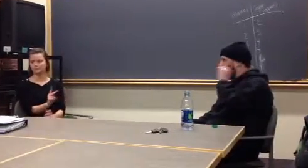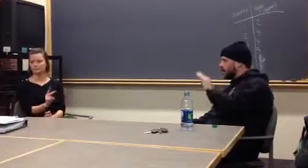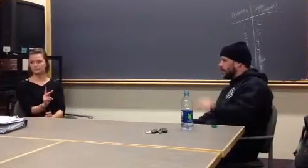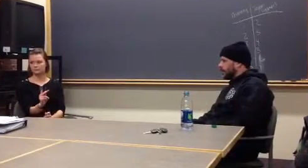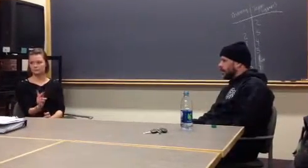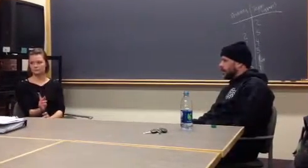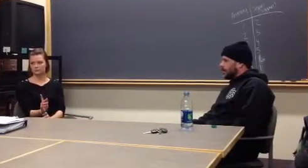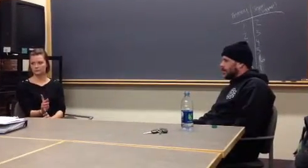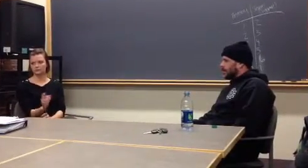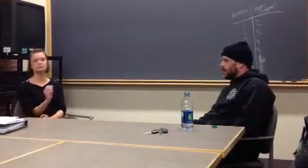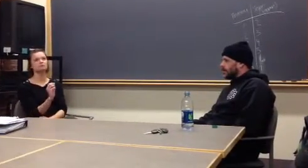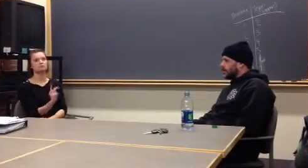Okay.